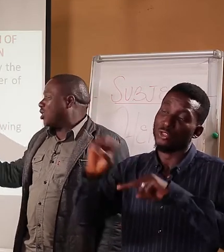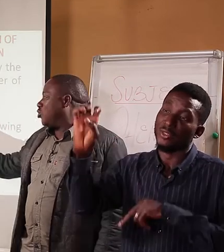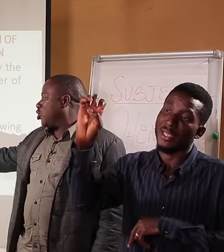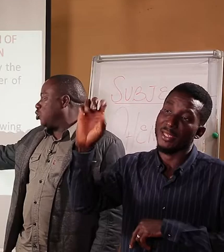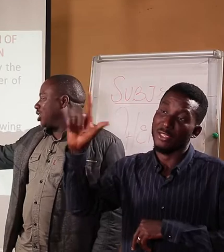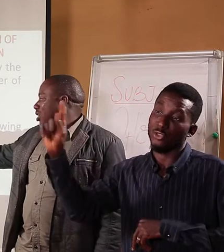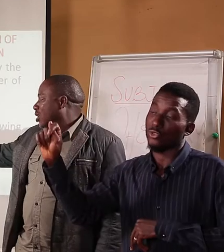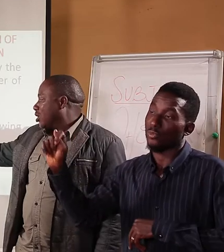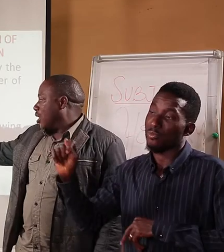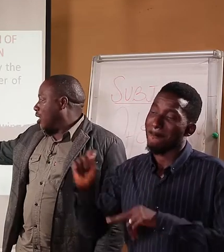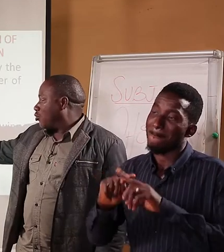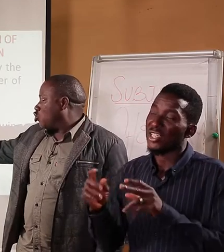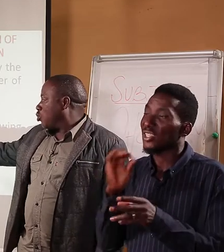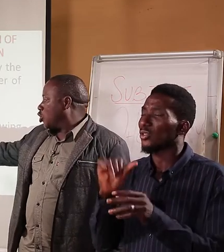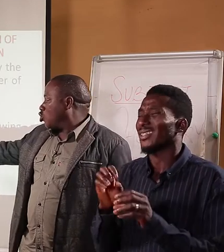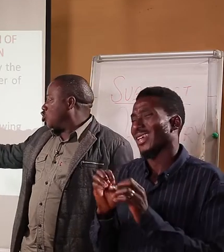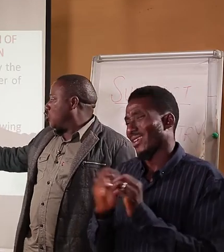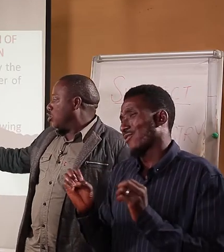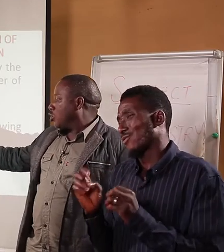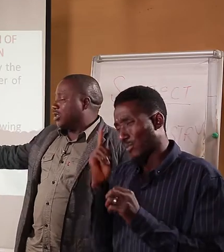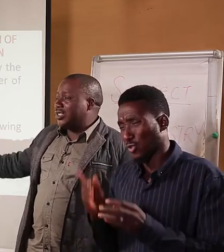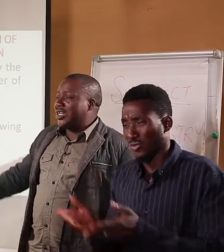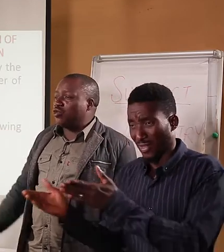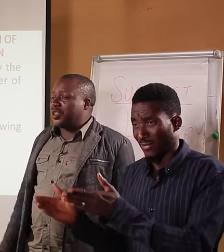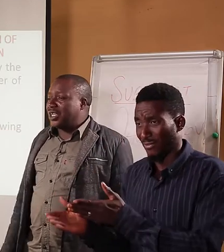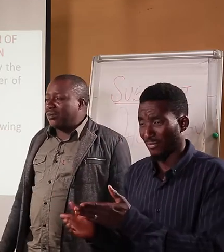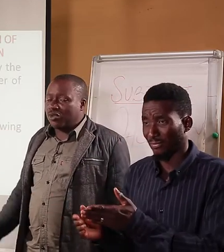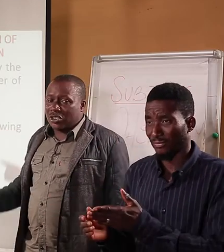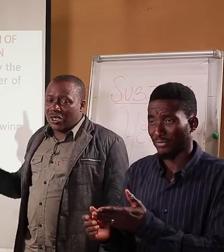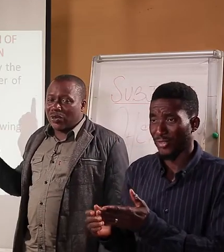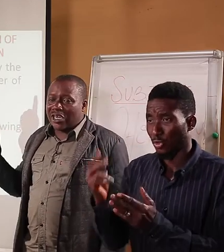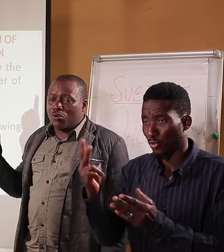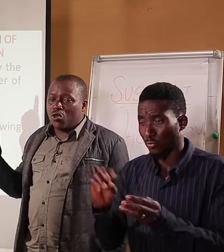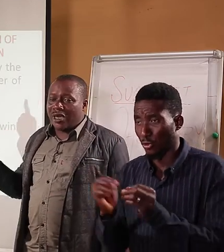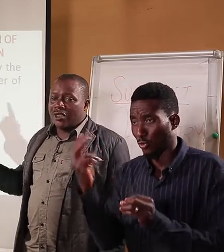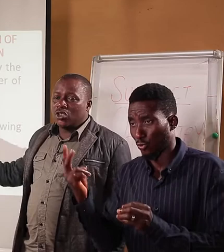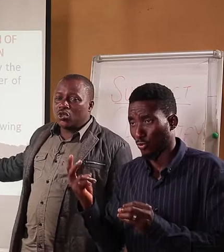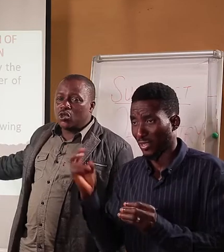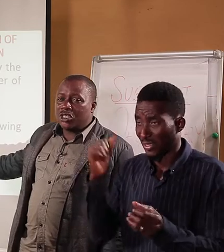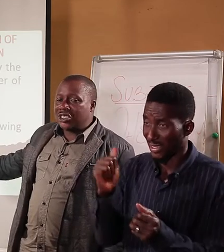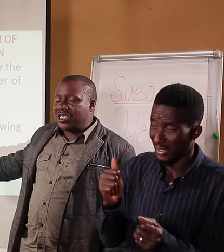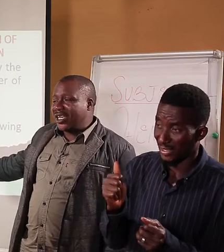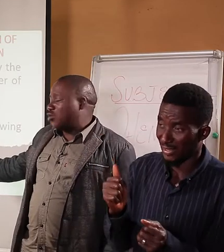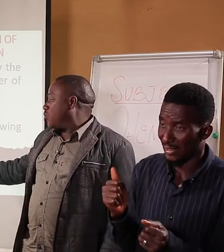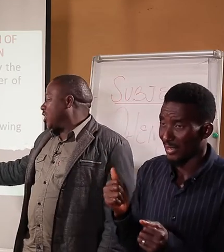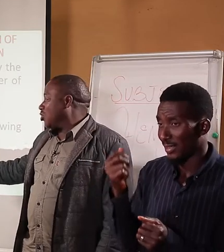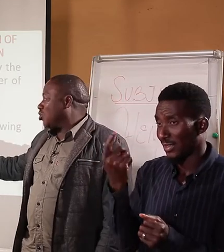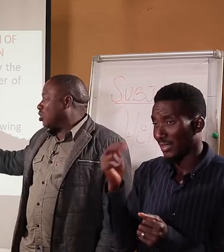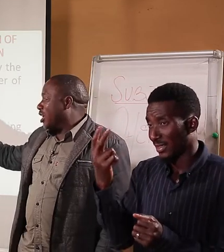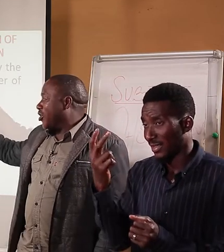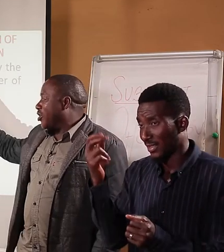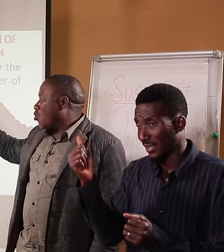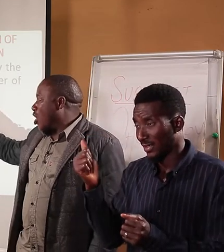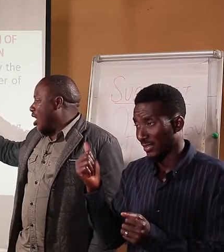enough because you have distributed 2 plus 2 plus this, that will be 10, plus the other one, that will be 1. So the 3s orbital is